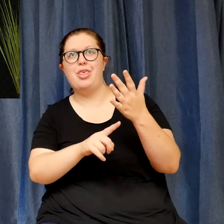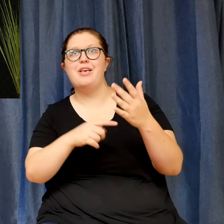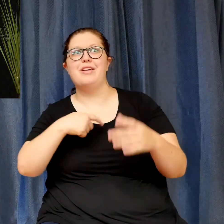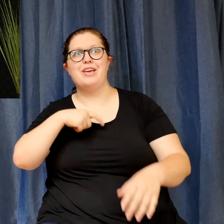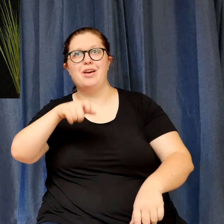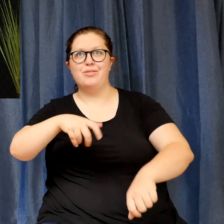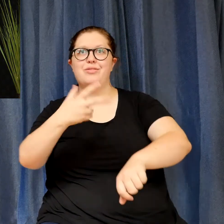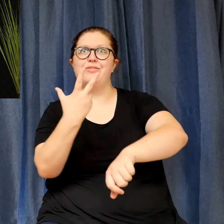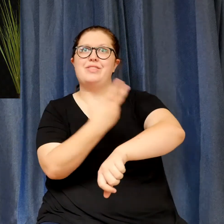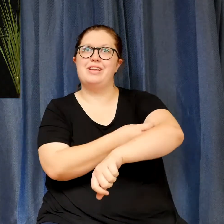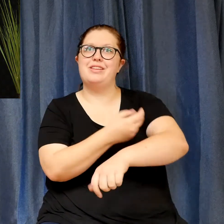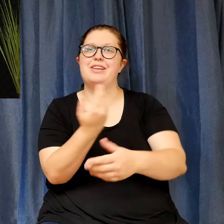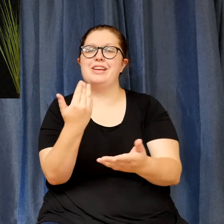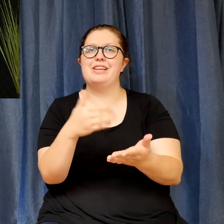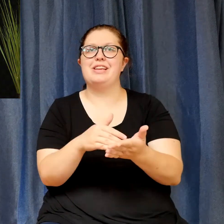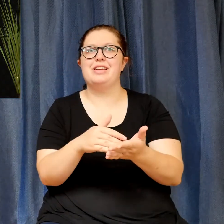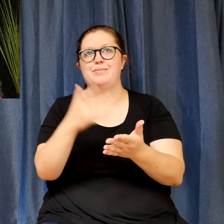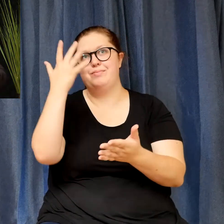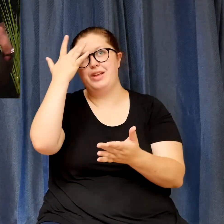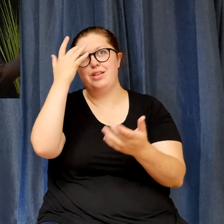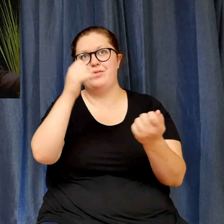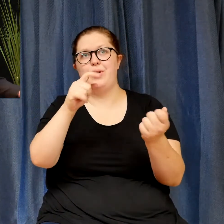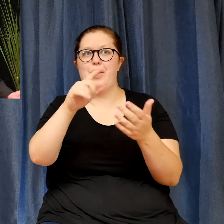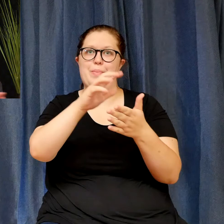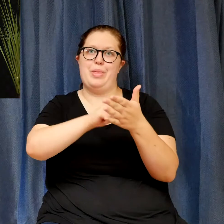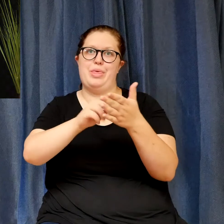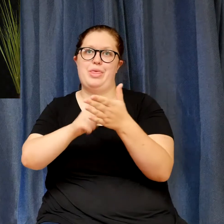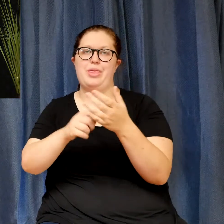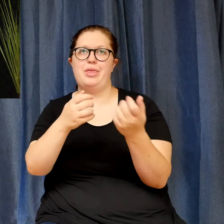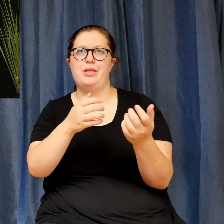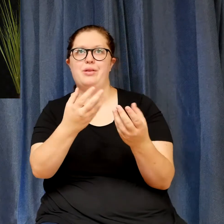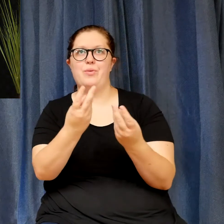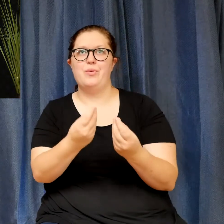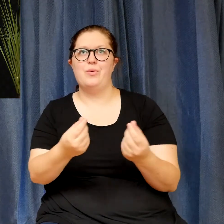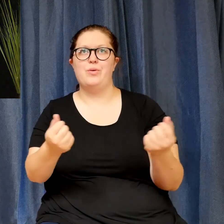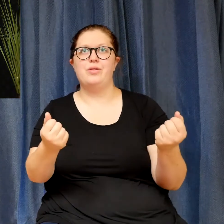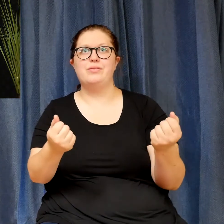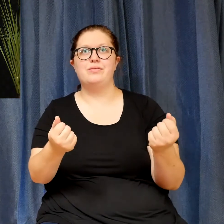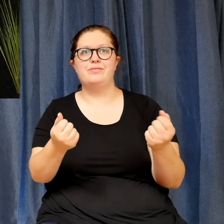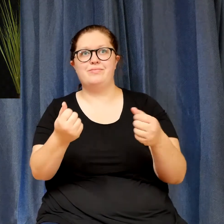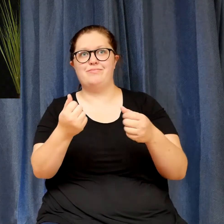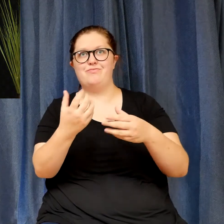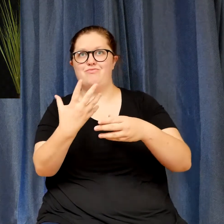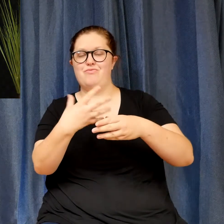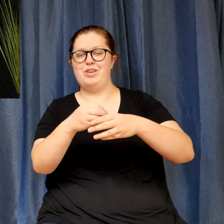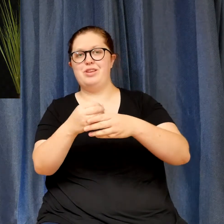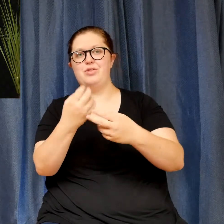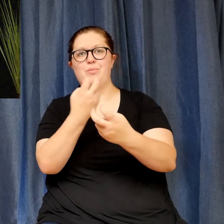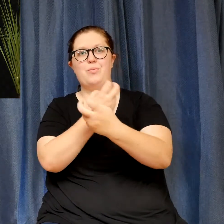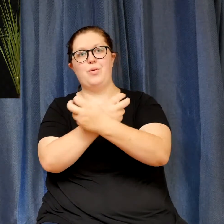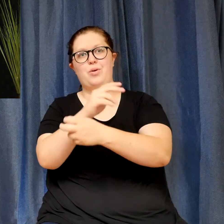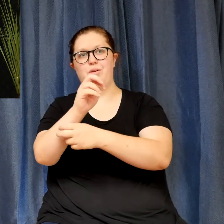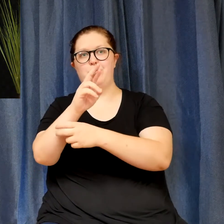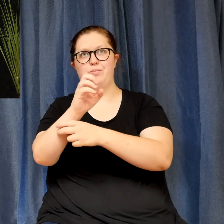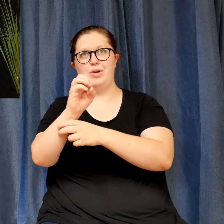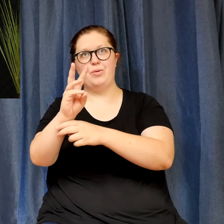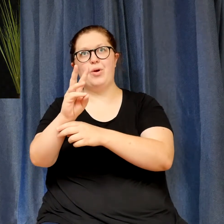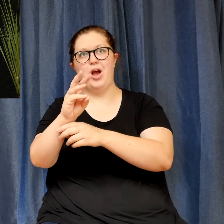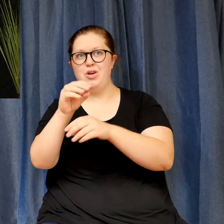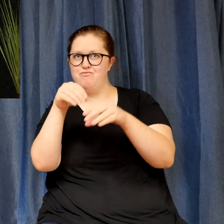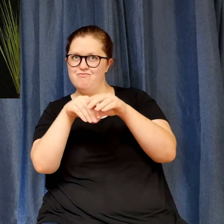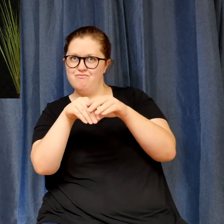all over again. So, because everything was gone. That's where it lives, by the way. It's in your bone marrow.